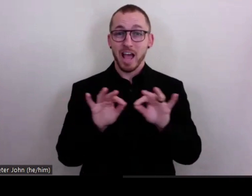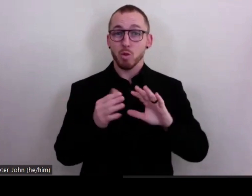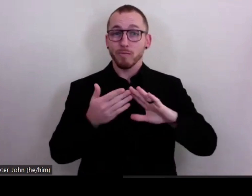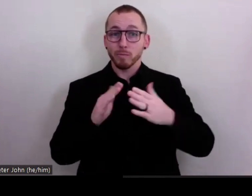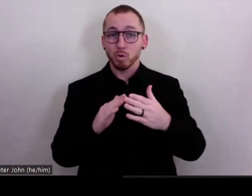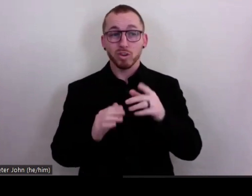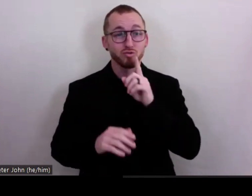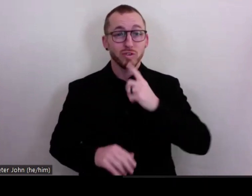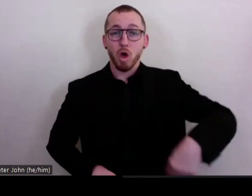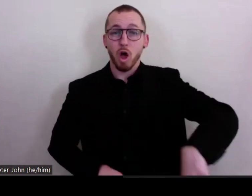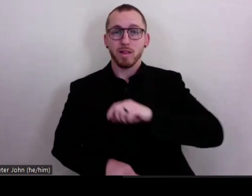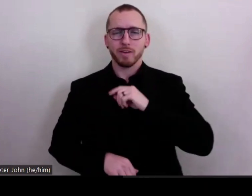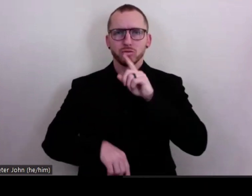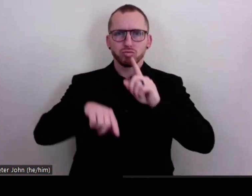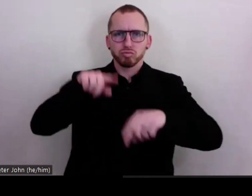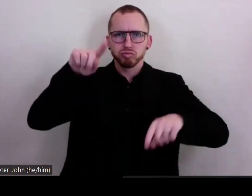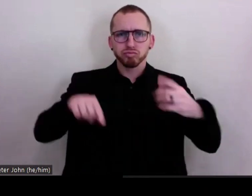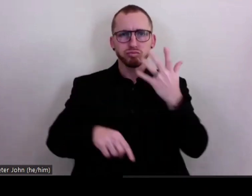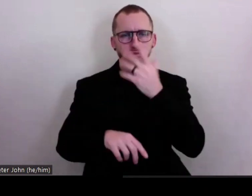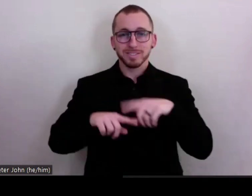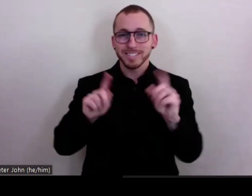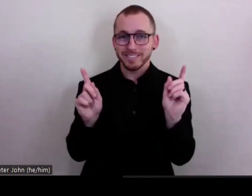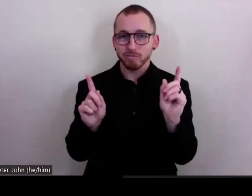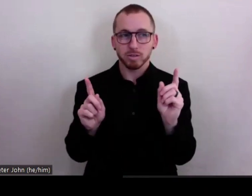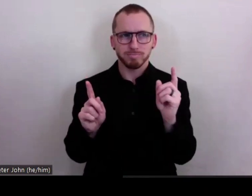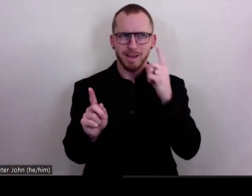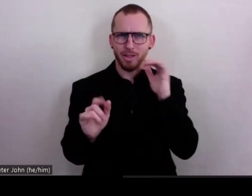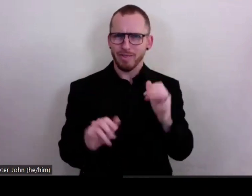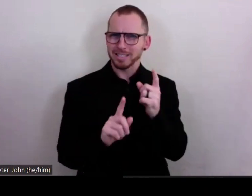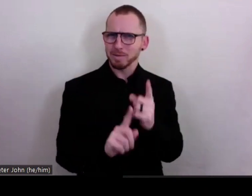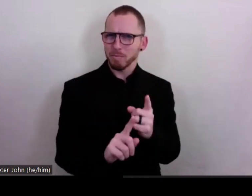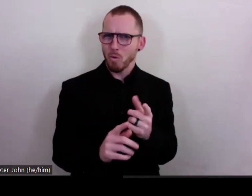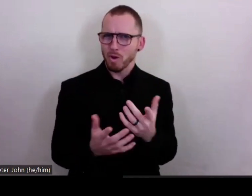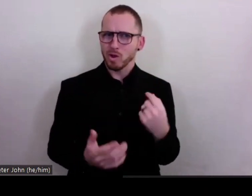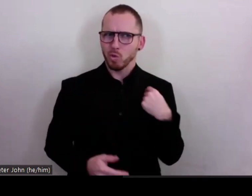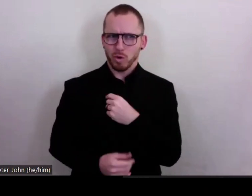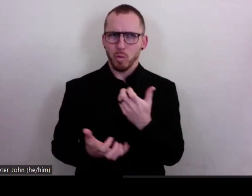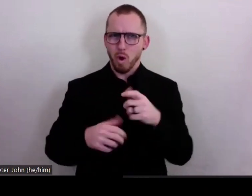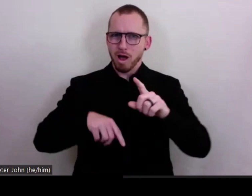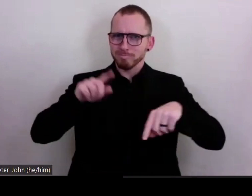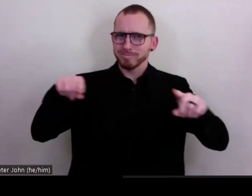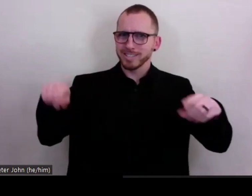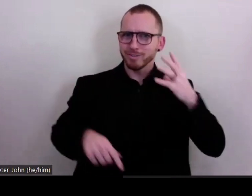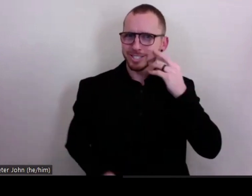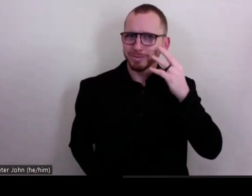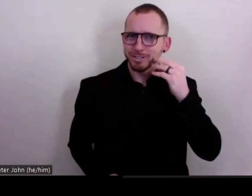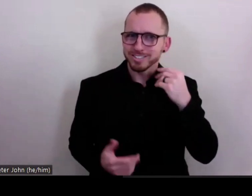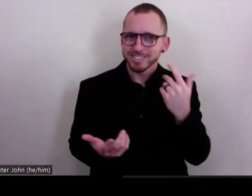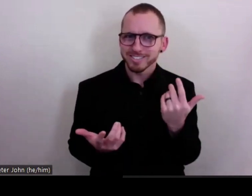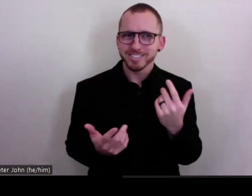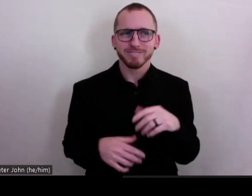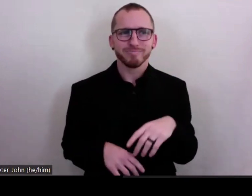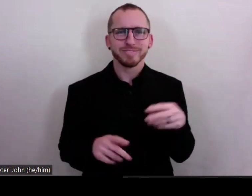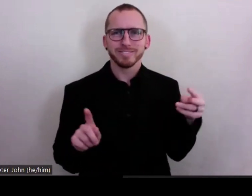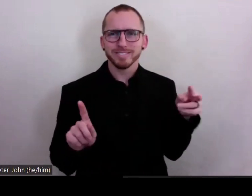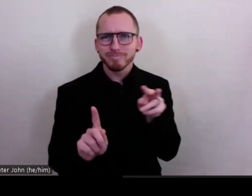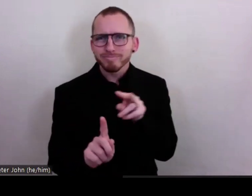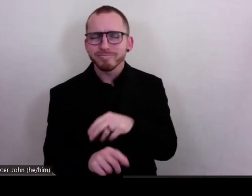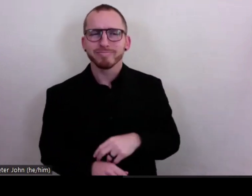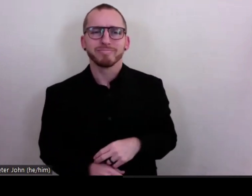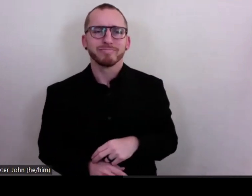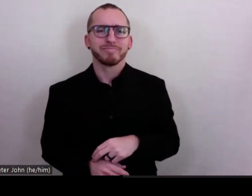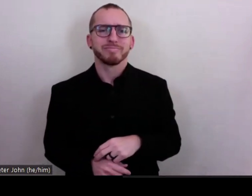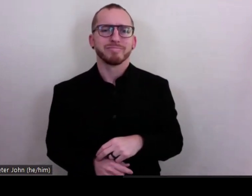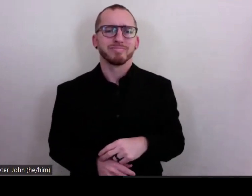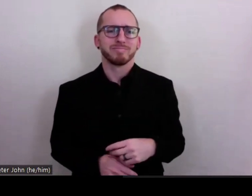different. I thought that was the point, that we wanted differing experiences and voices, and